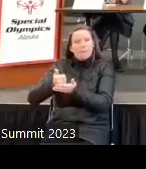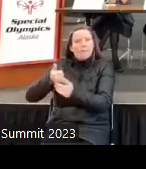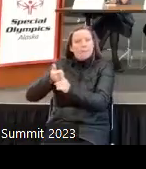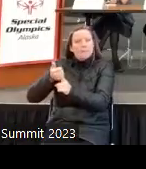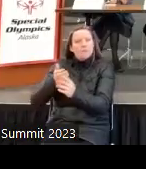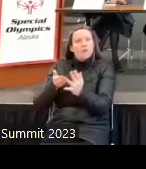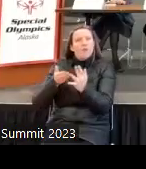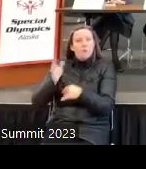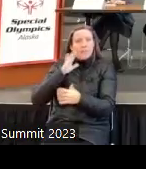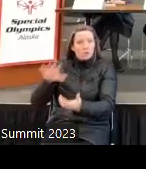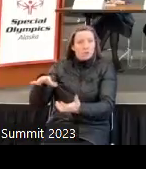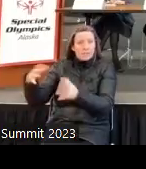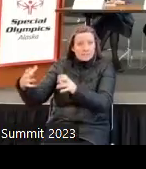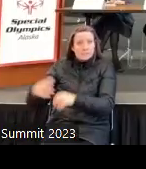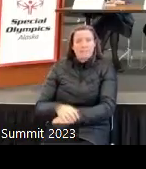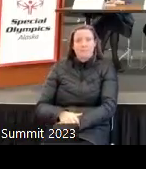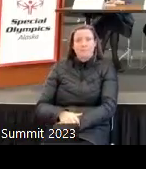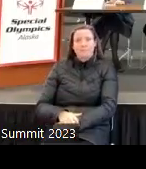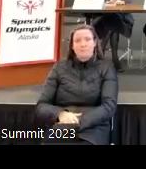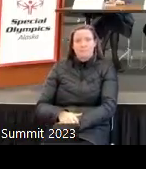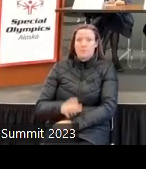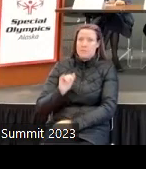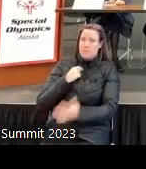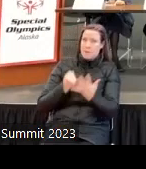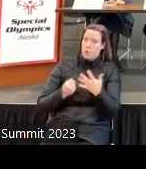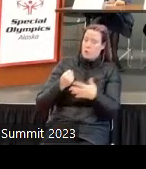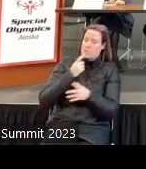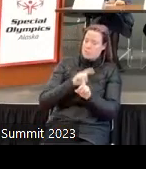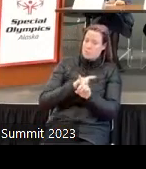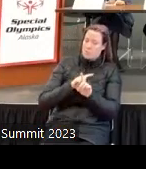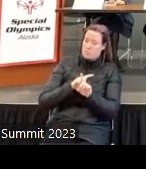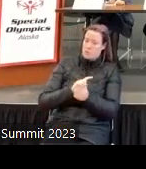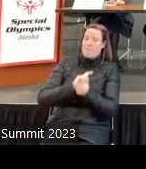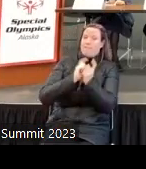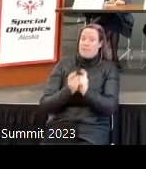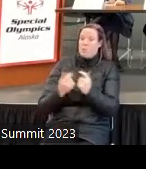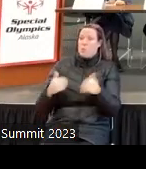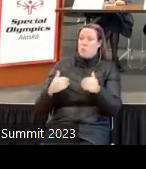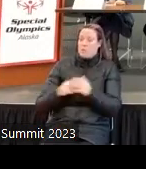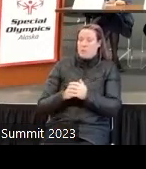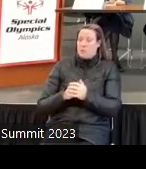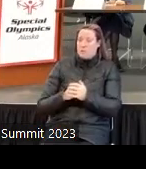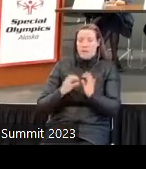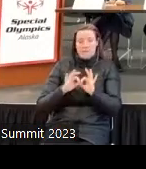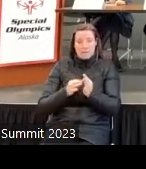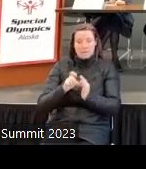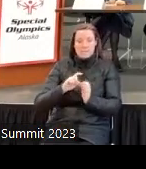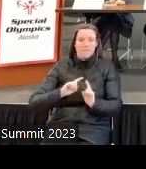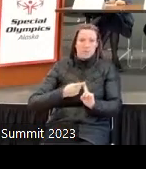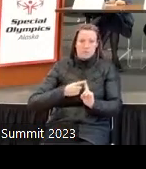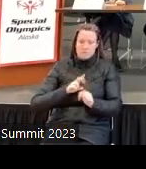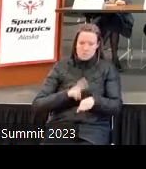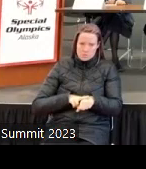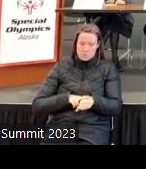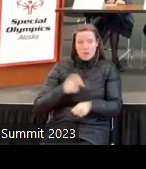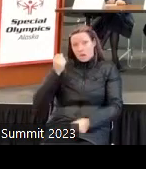their crisis. So that's how my priorities have shifted. Family needs always come first, but